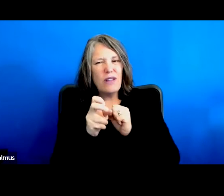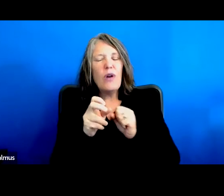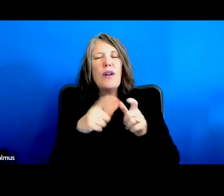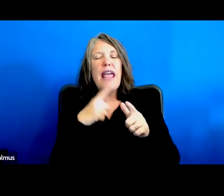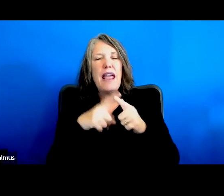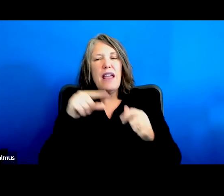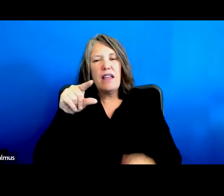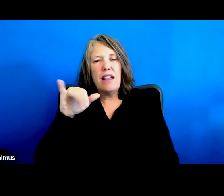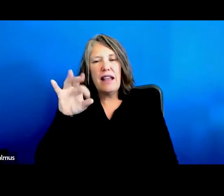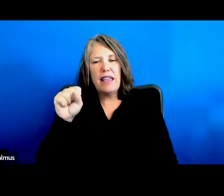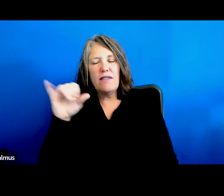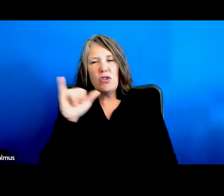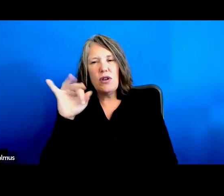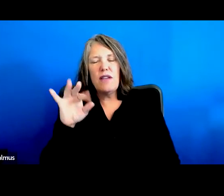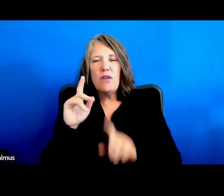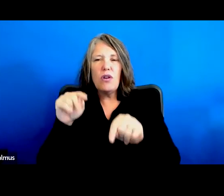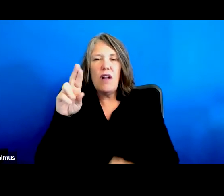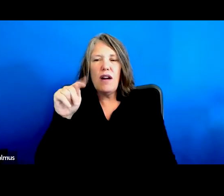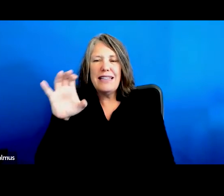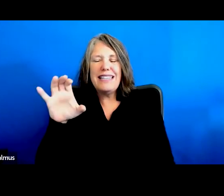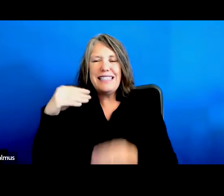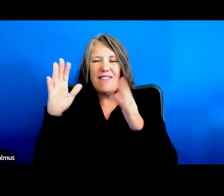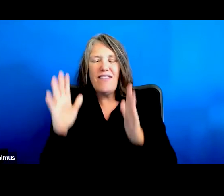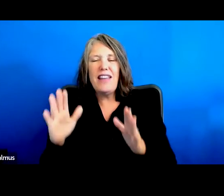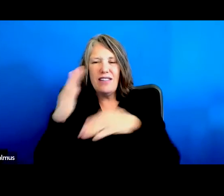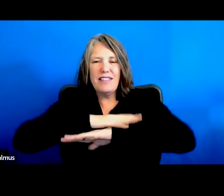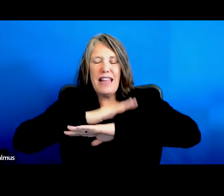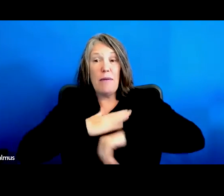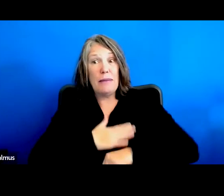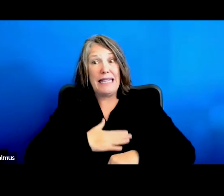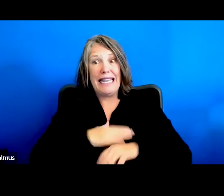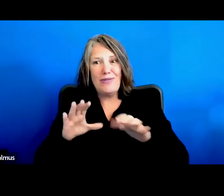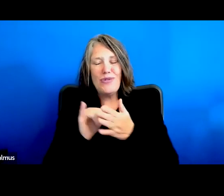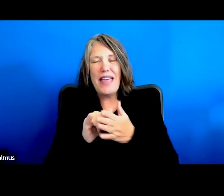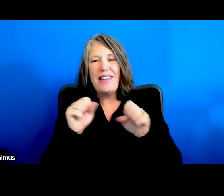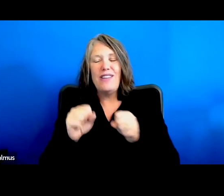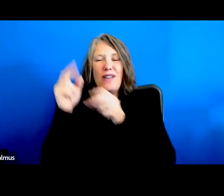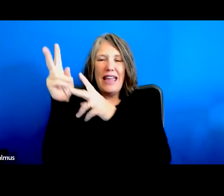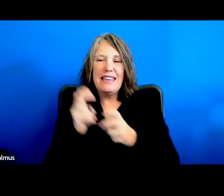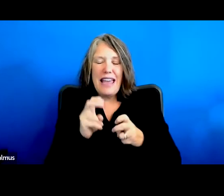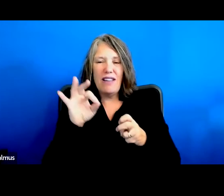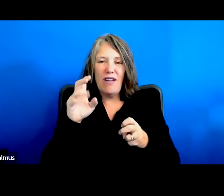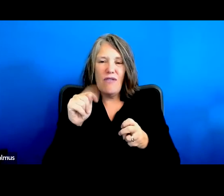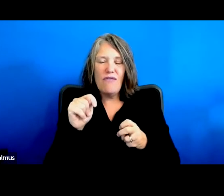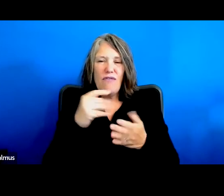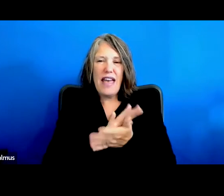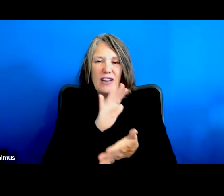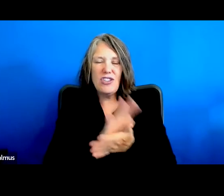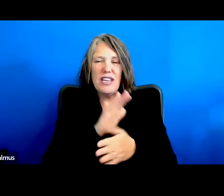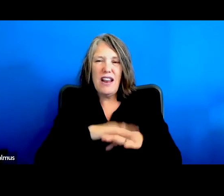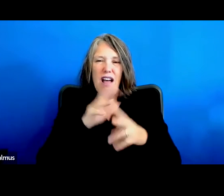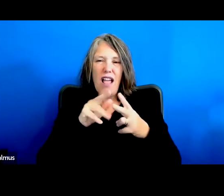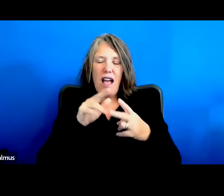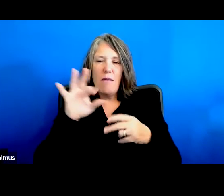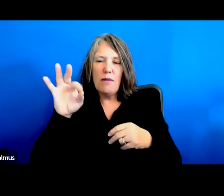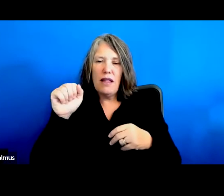the gifts are also, if you visit the RTC Rural vendor table, which I encourage everyone to do, you can download our fact sheet on a couple fact